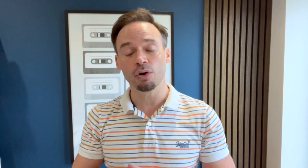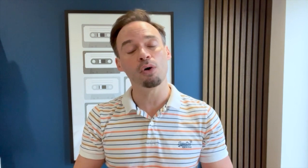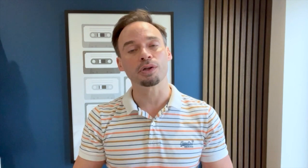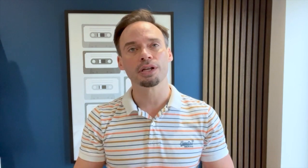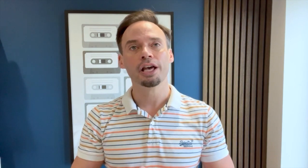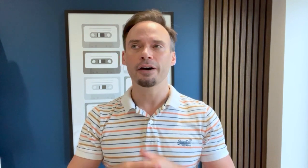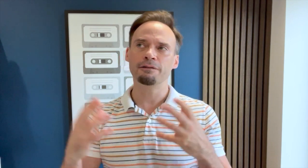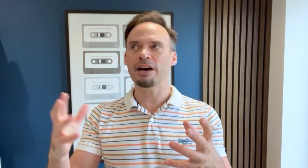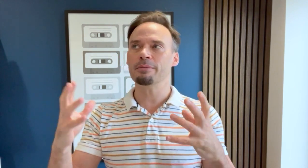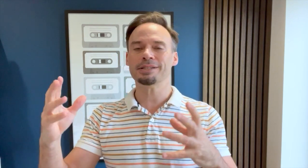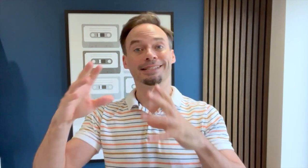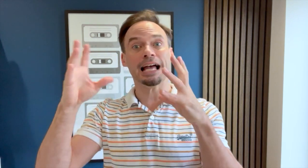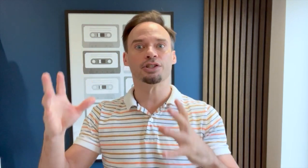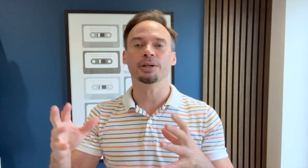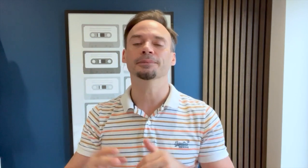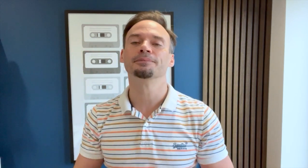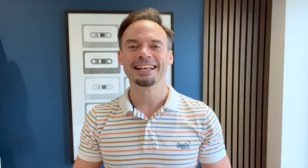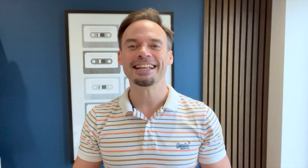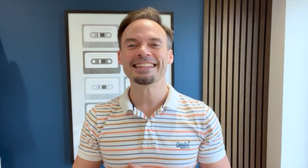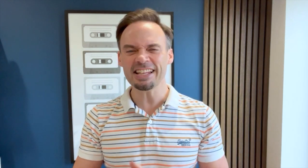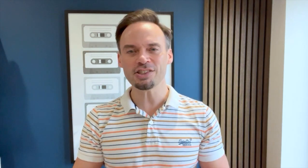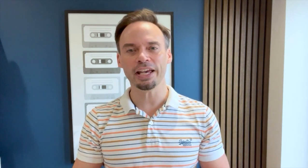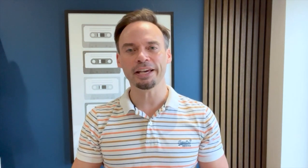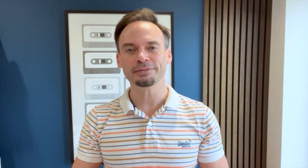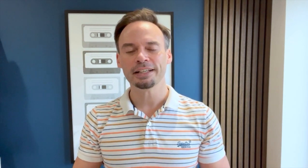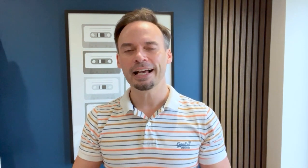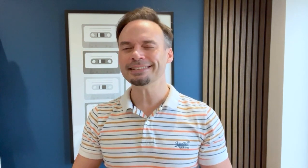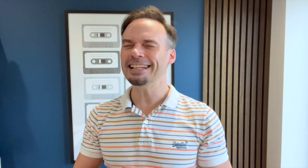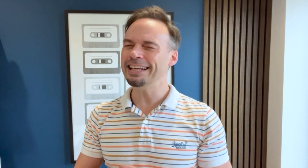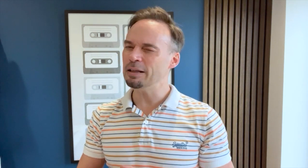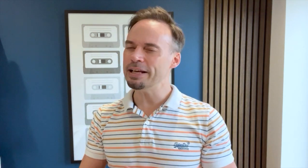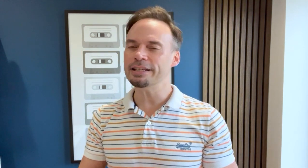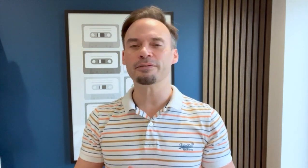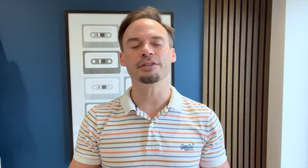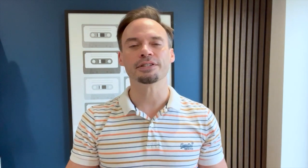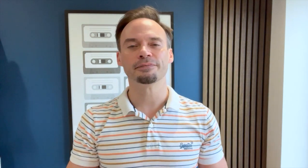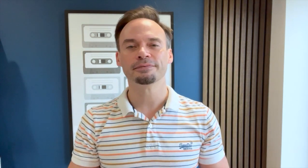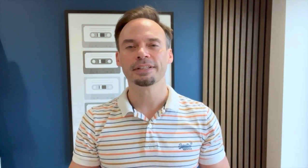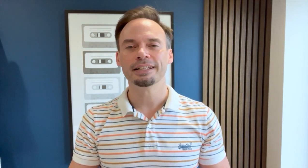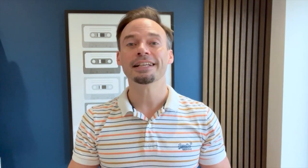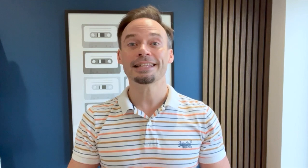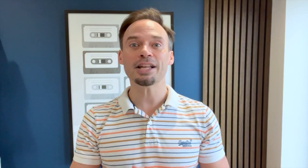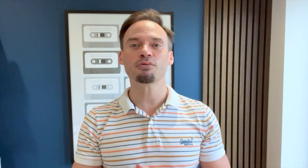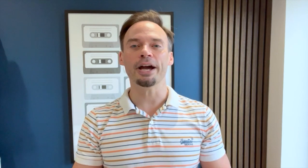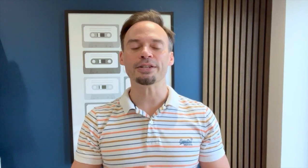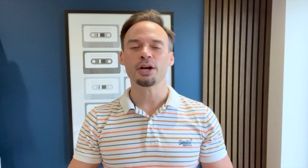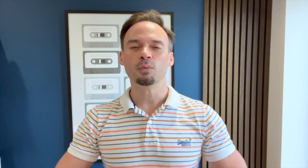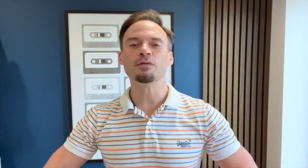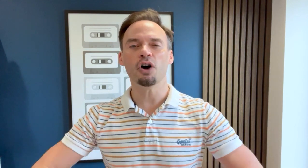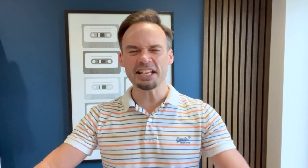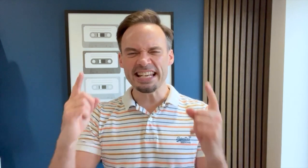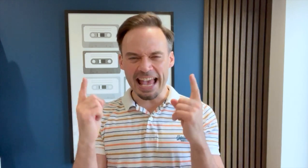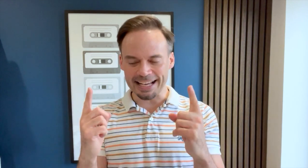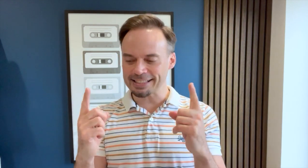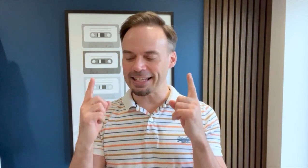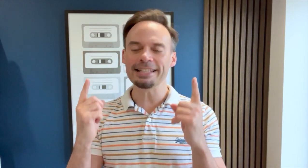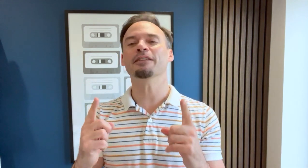horse a famous statue this year is a little bit different that's right we've gone next level